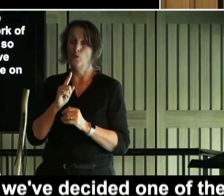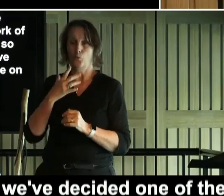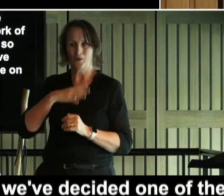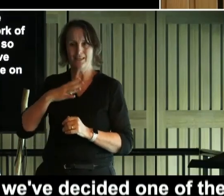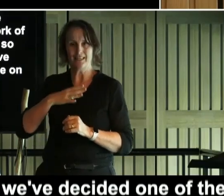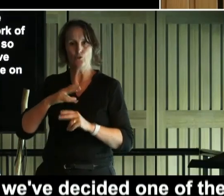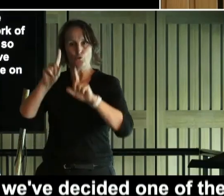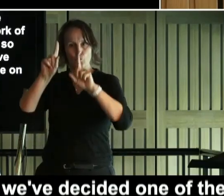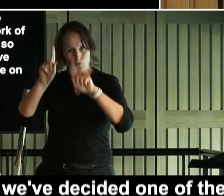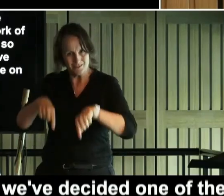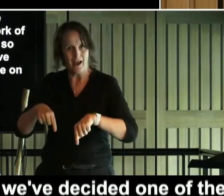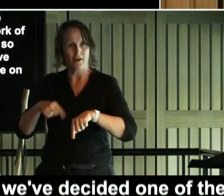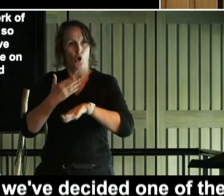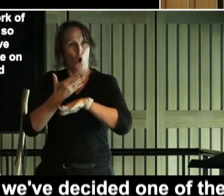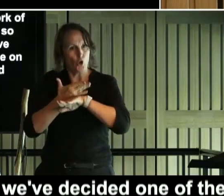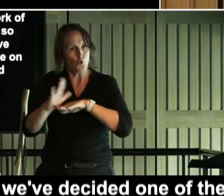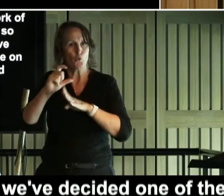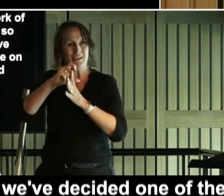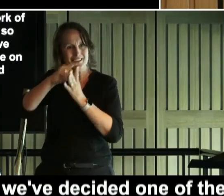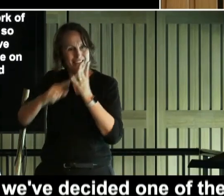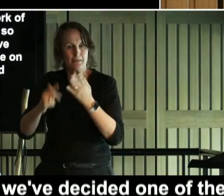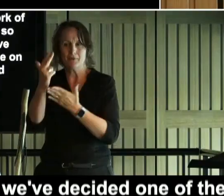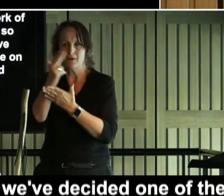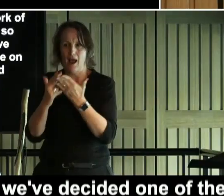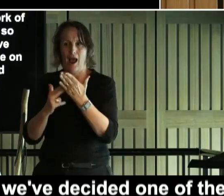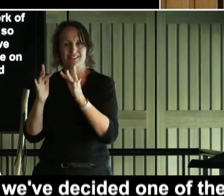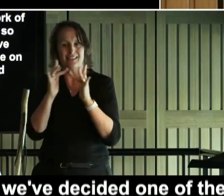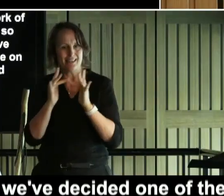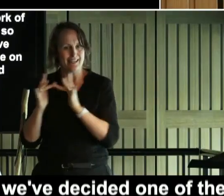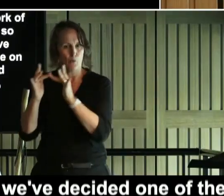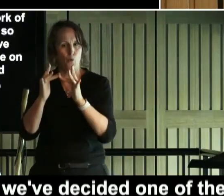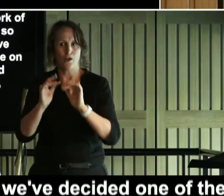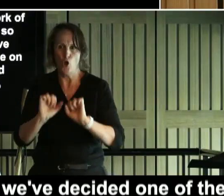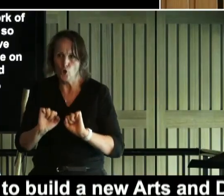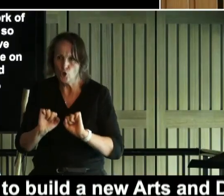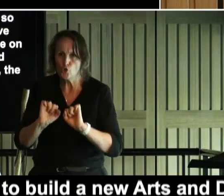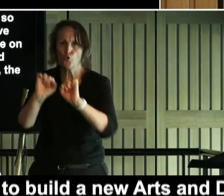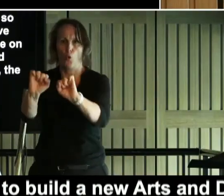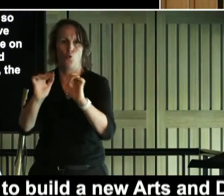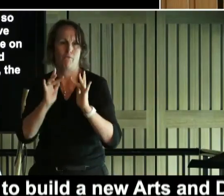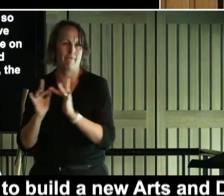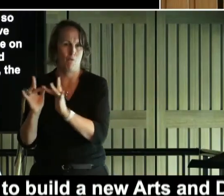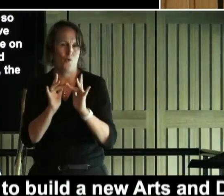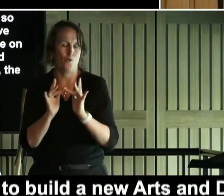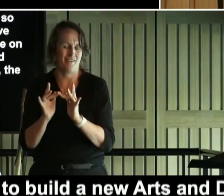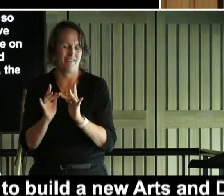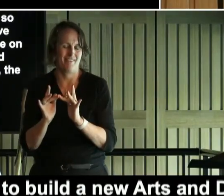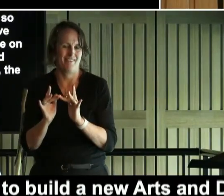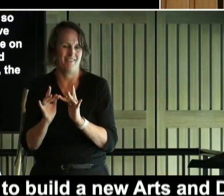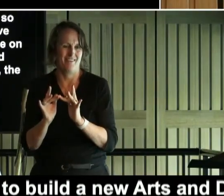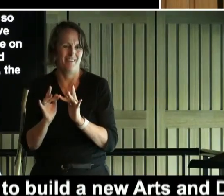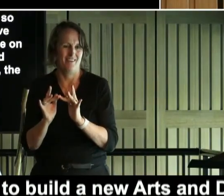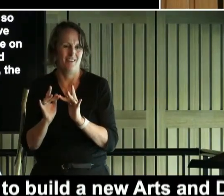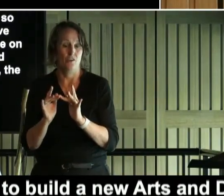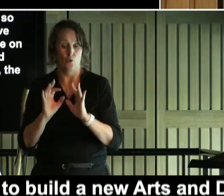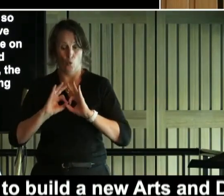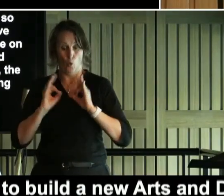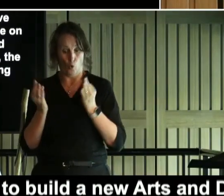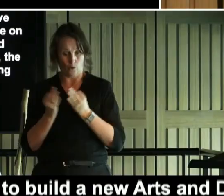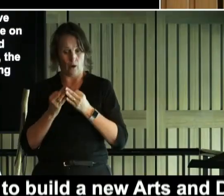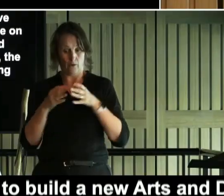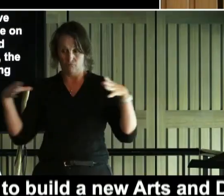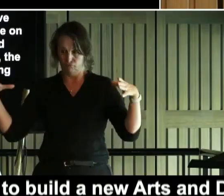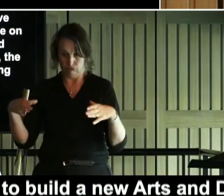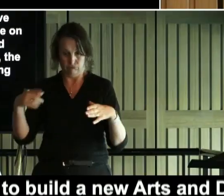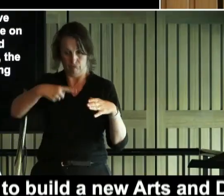that belongs to you, the community. So really, not only are we working together as a consortium, but we're